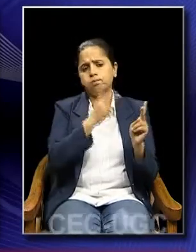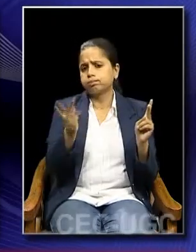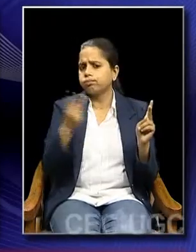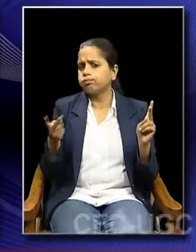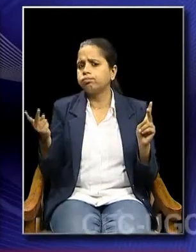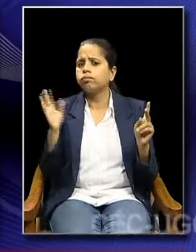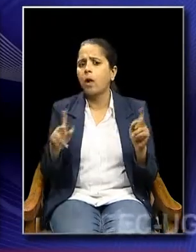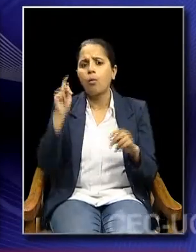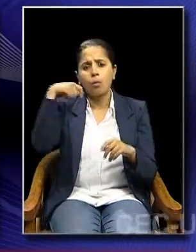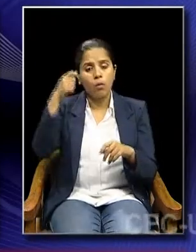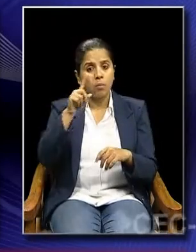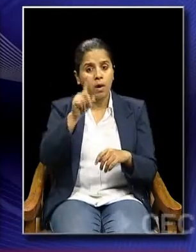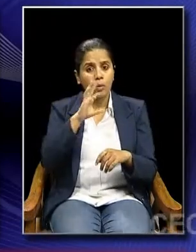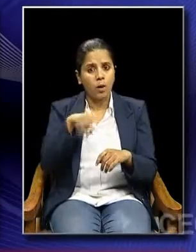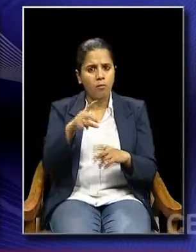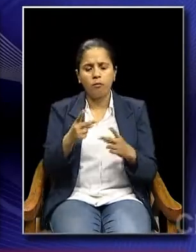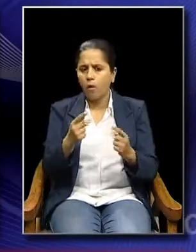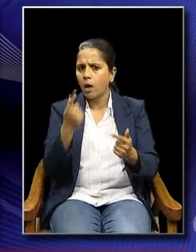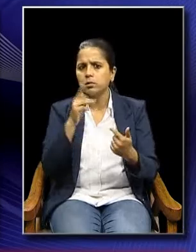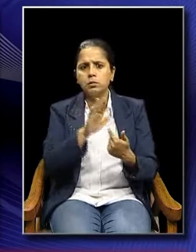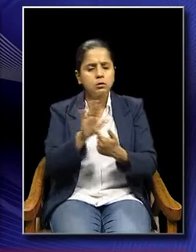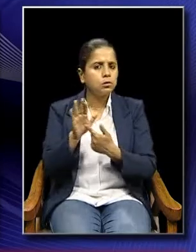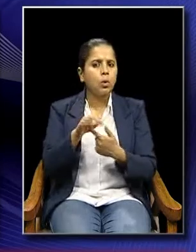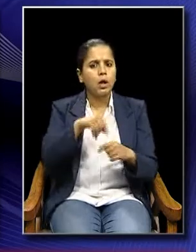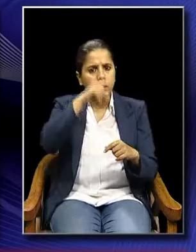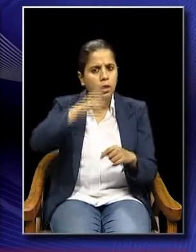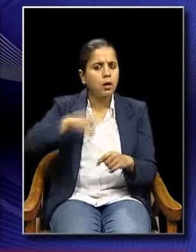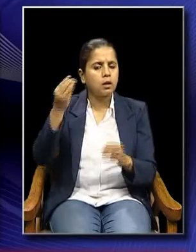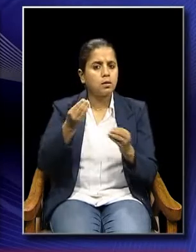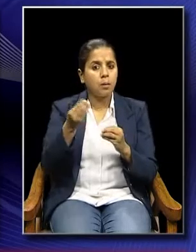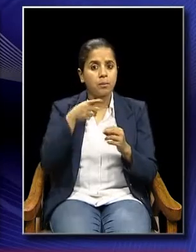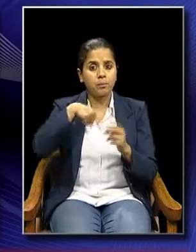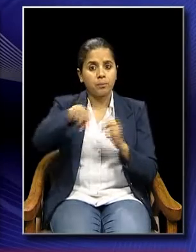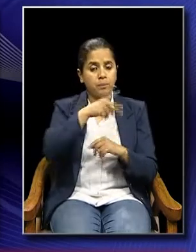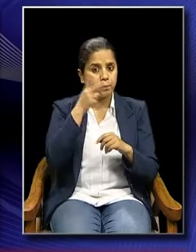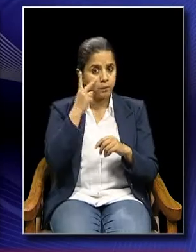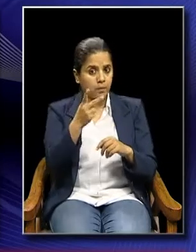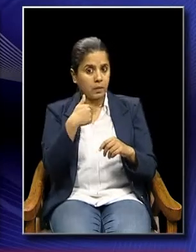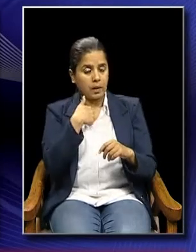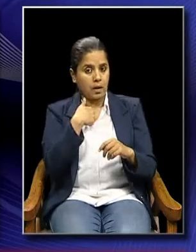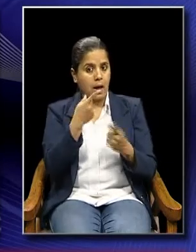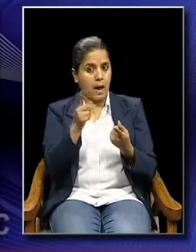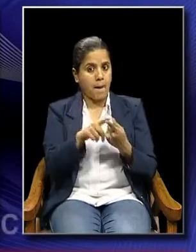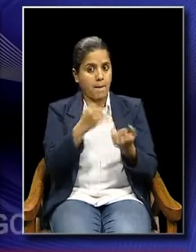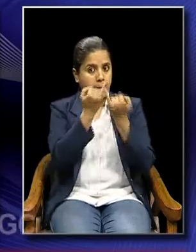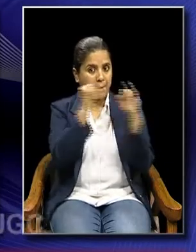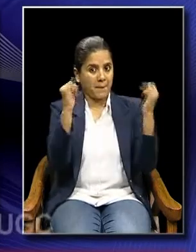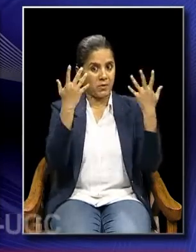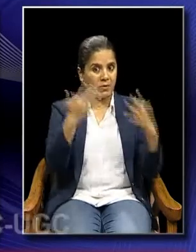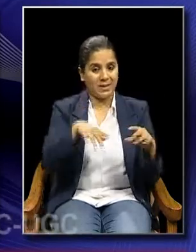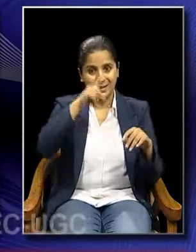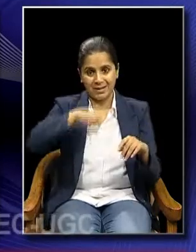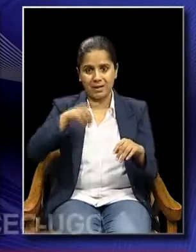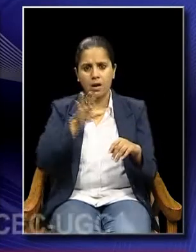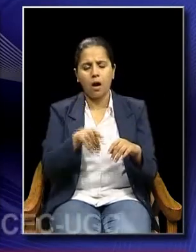same time they were also immediate in nature, that India just after becoming an independent nation, it was